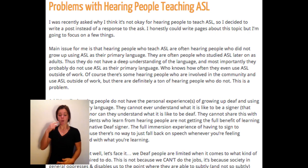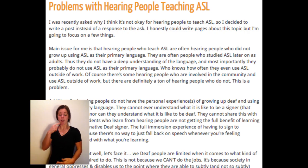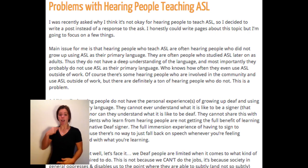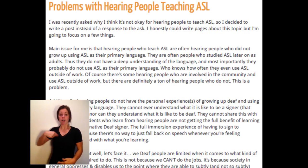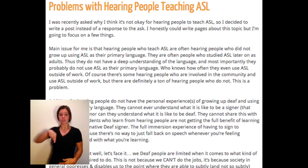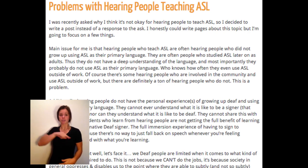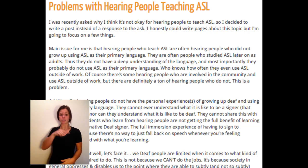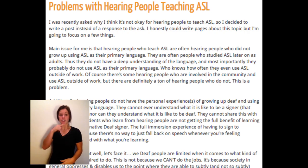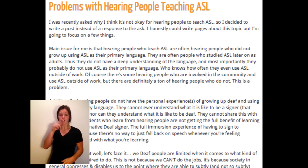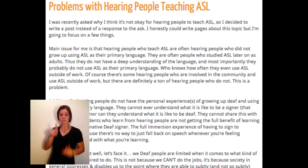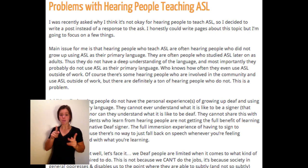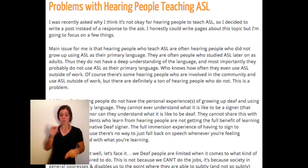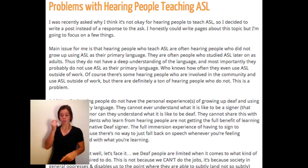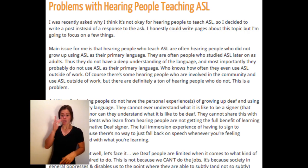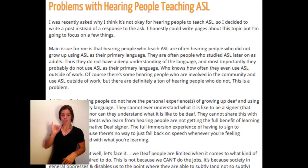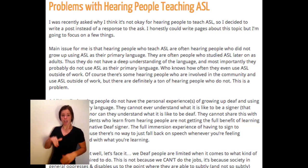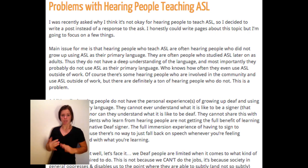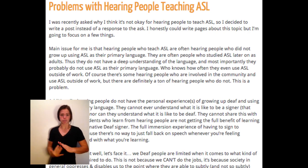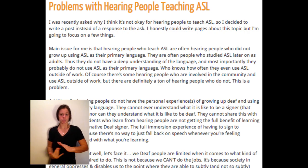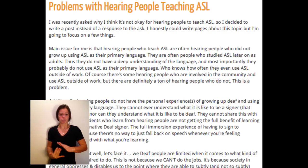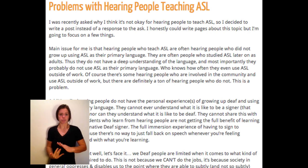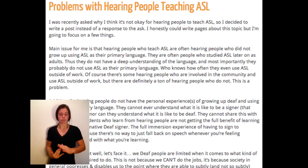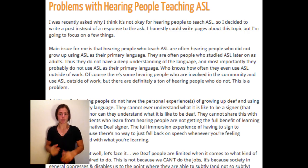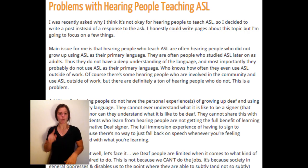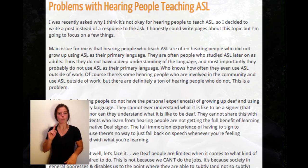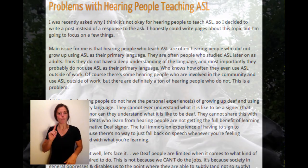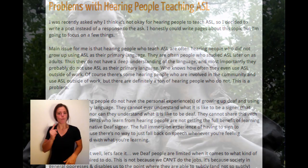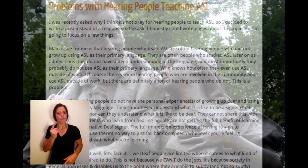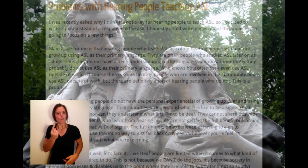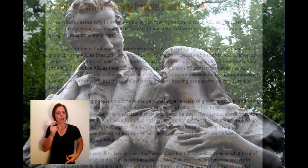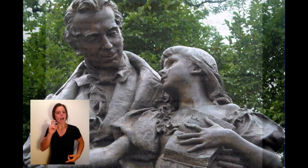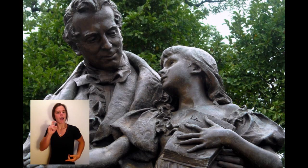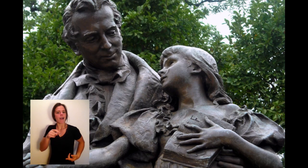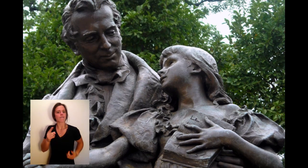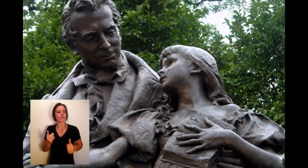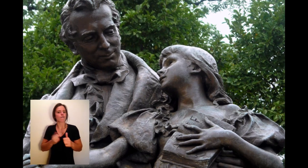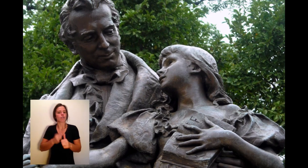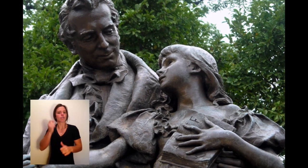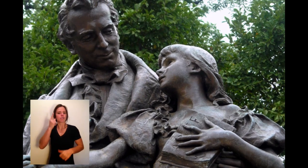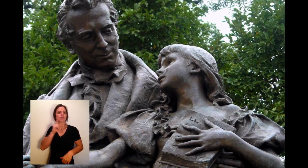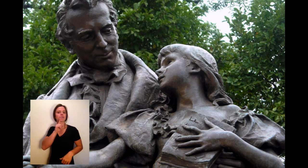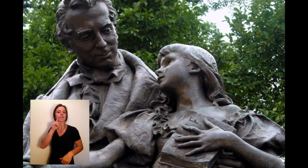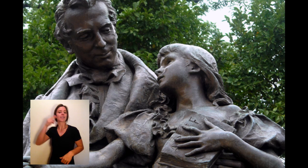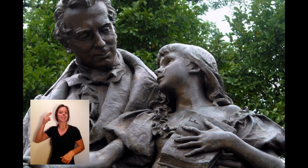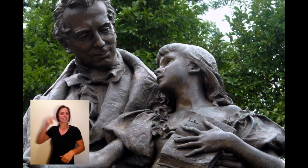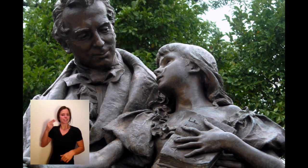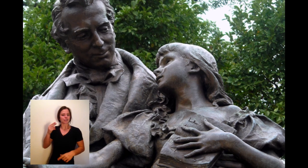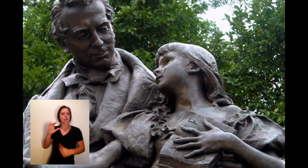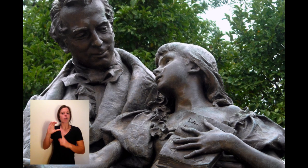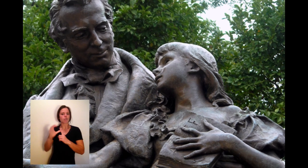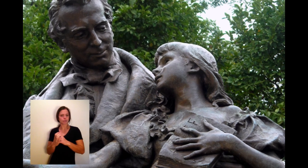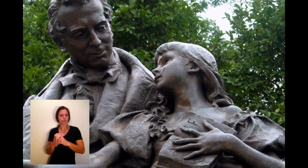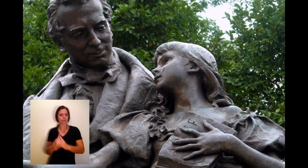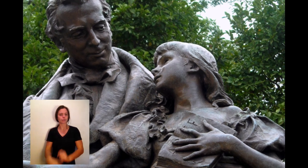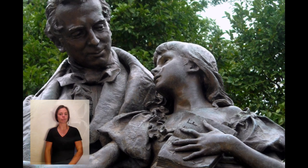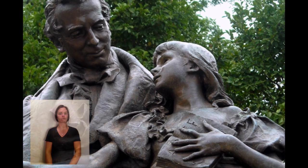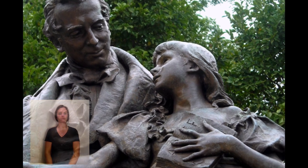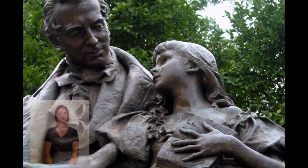nation. In order to better grasp this distress, one must view the situation from a historical and